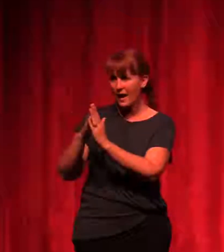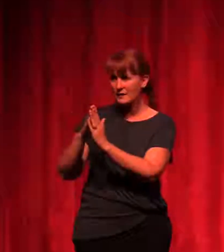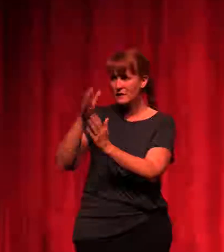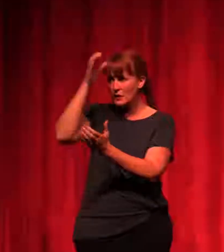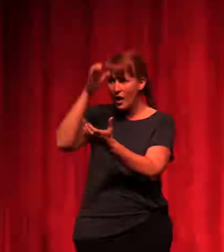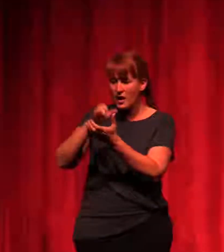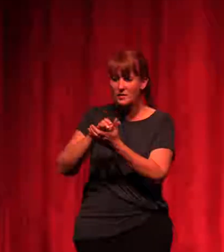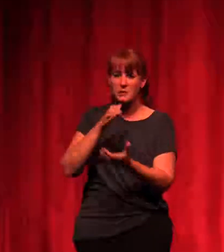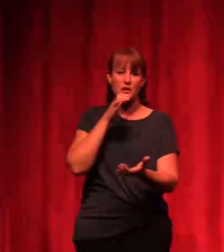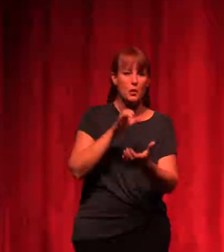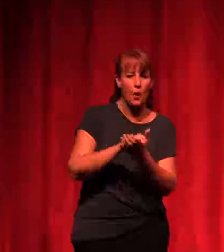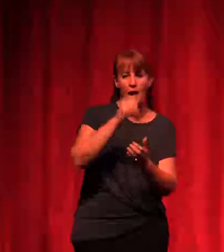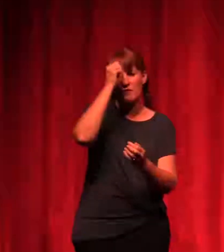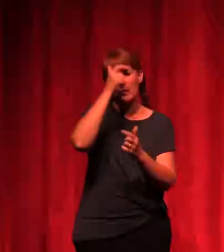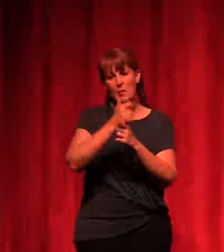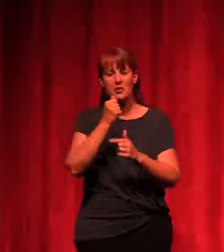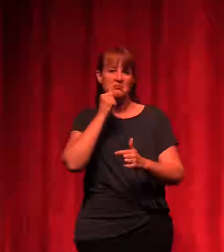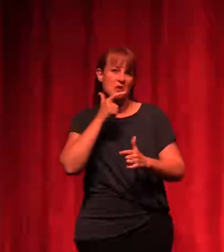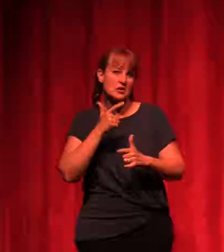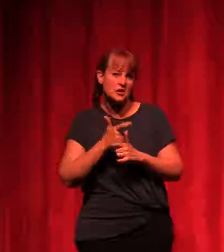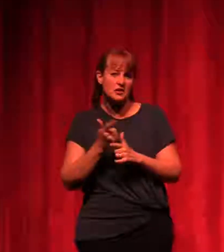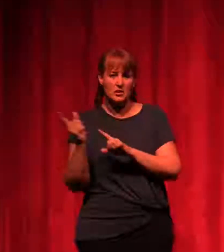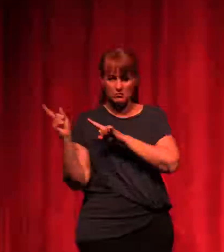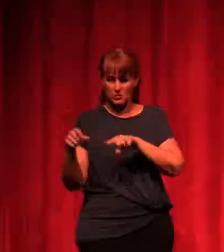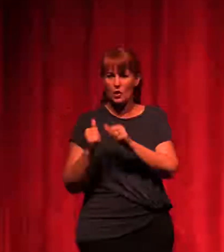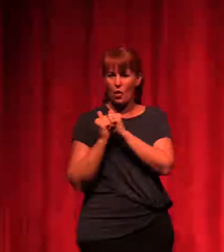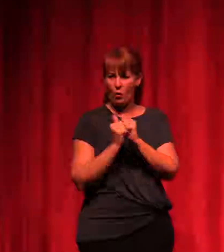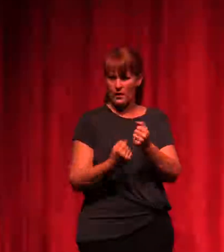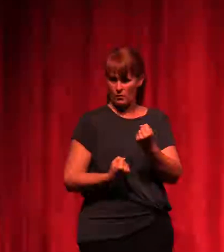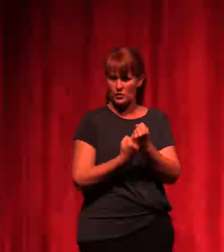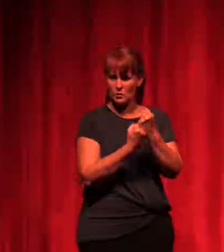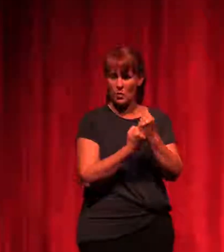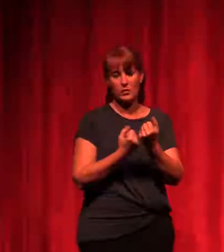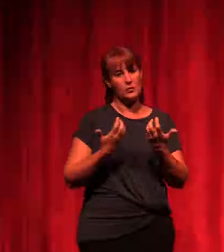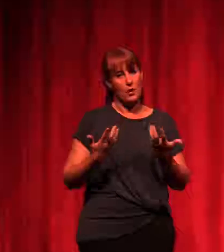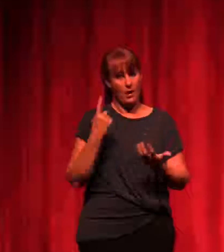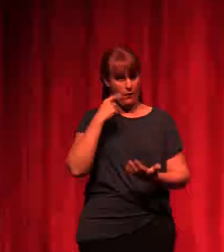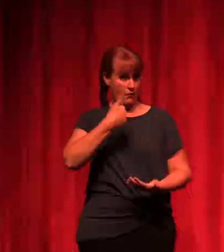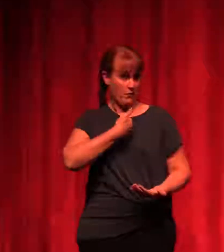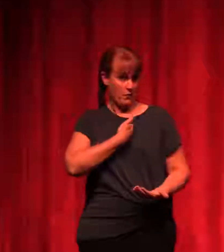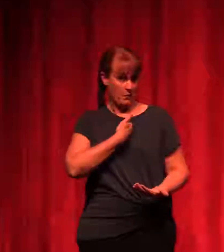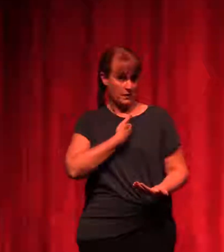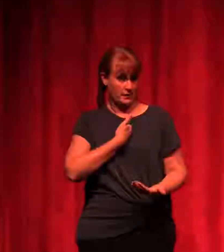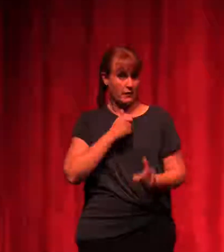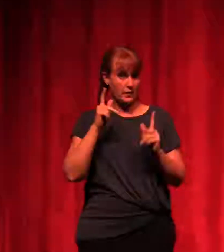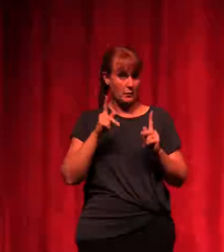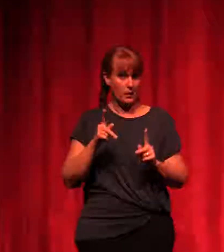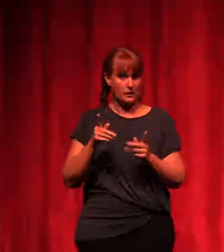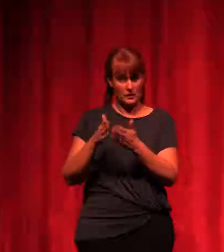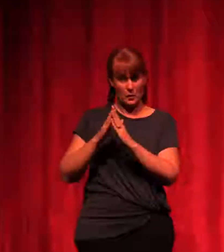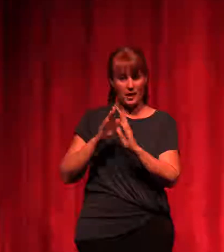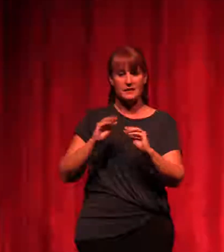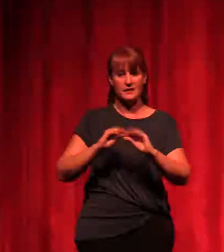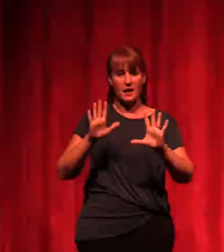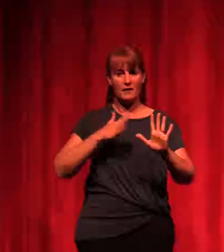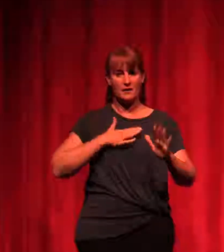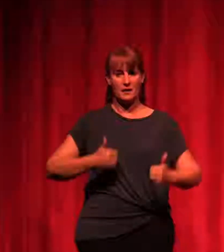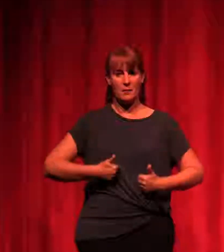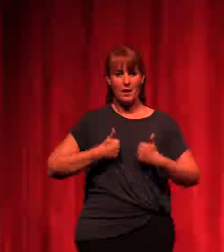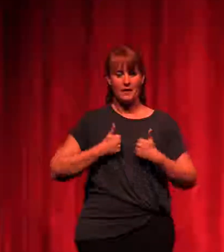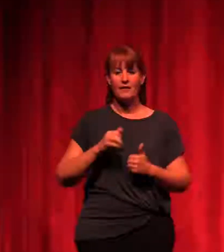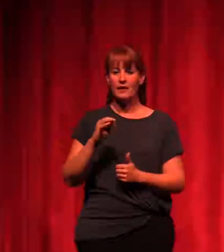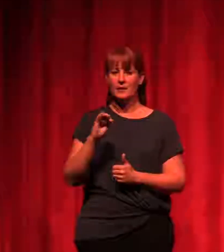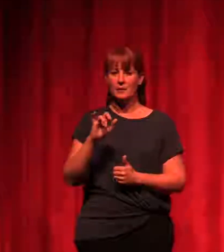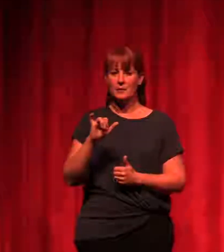wife or your brother or your sister to be there for you. Well, to me, the person to ask is really obvious in my life, and that's